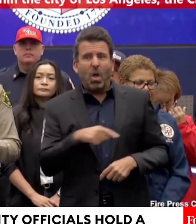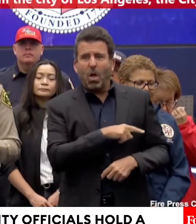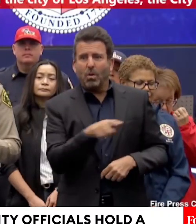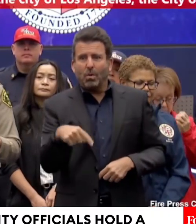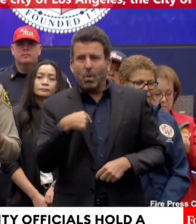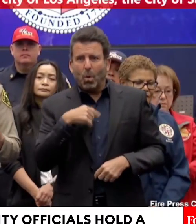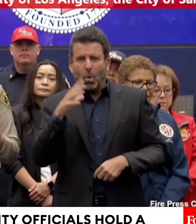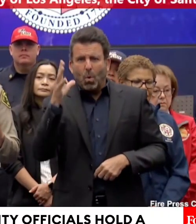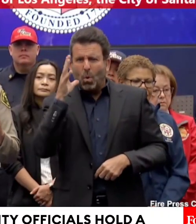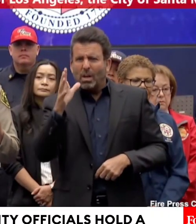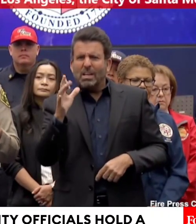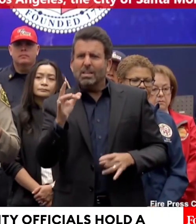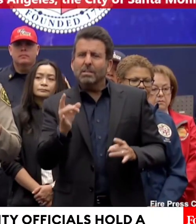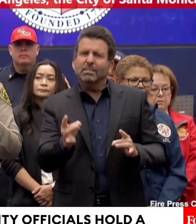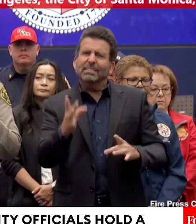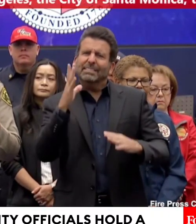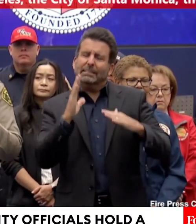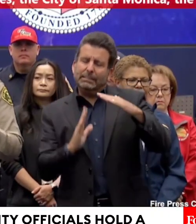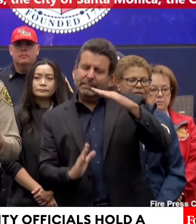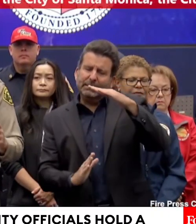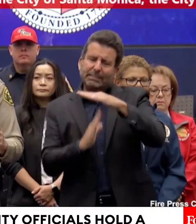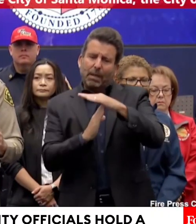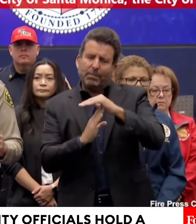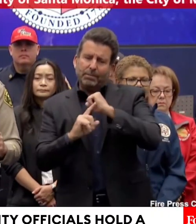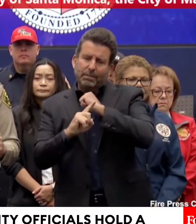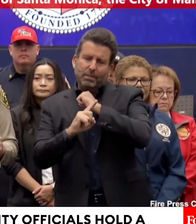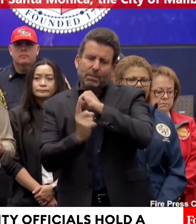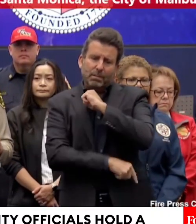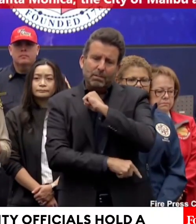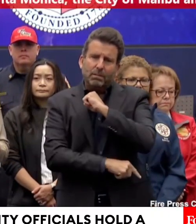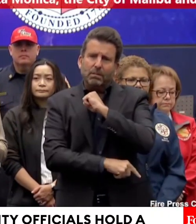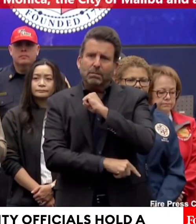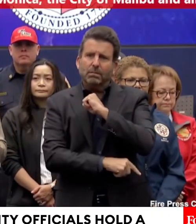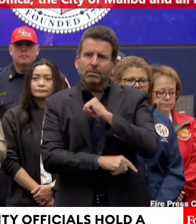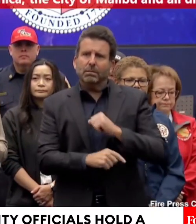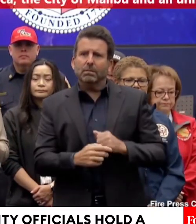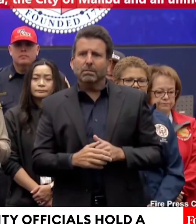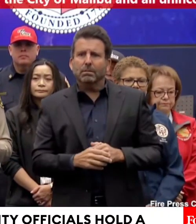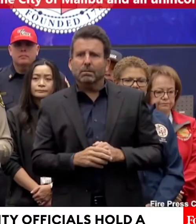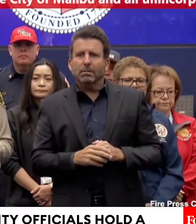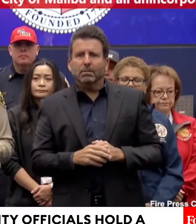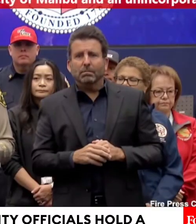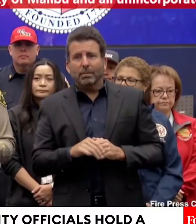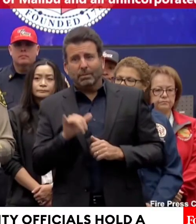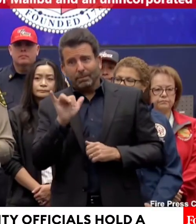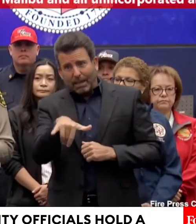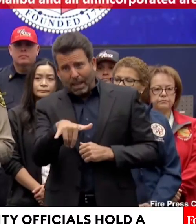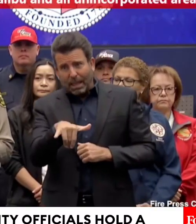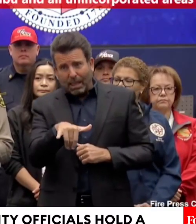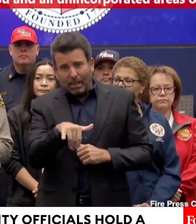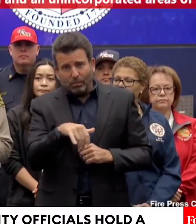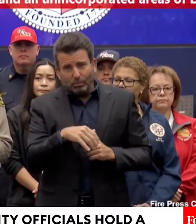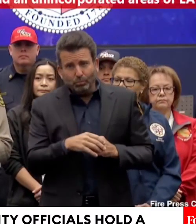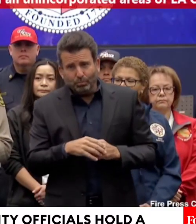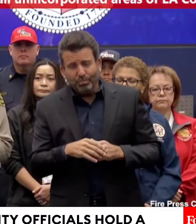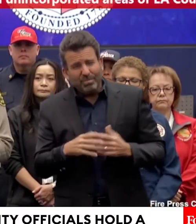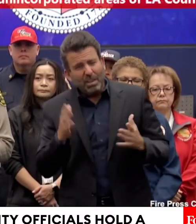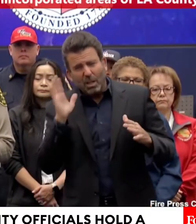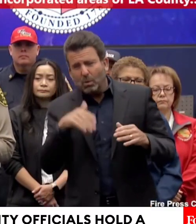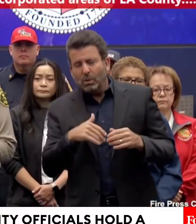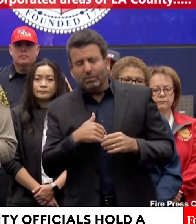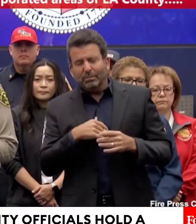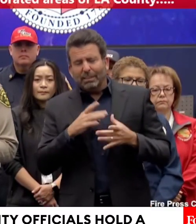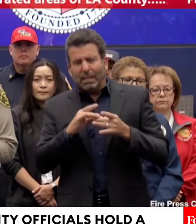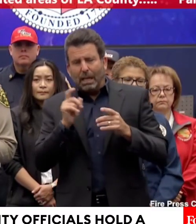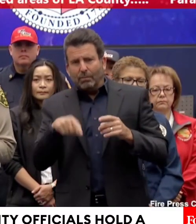The next issue, which is a little more difficult to talk about, is yesterday we started a search and rescue